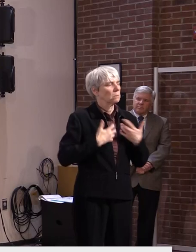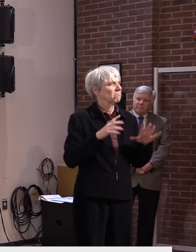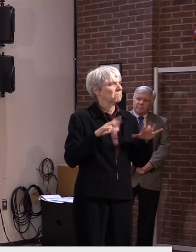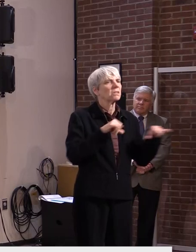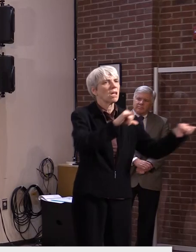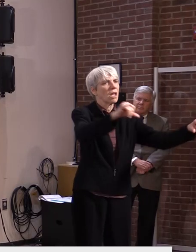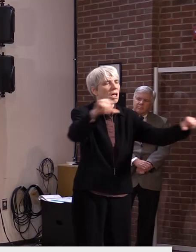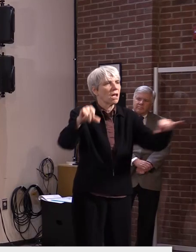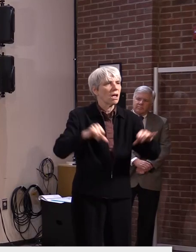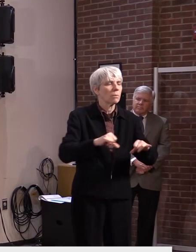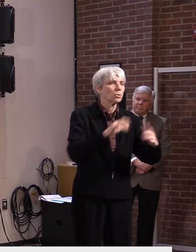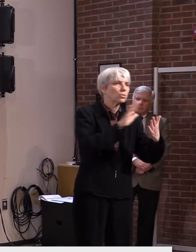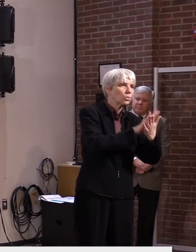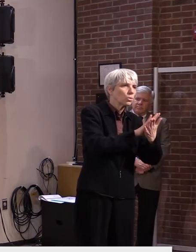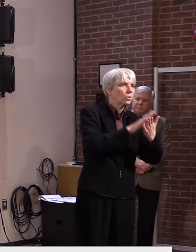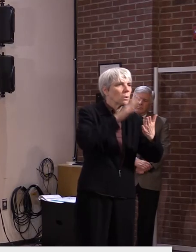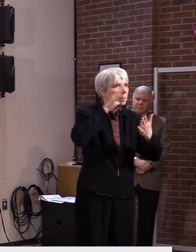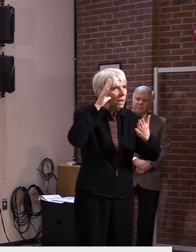with the